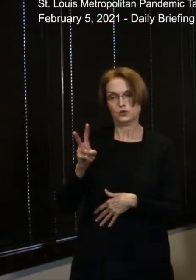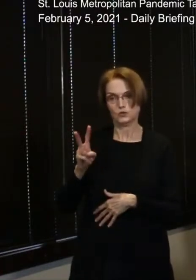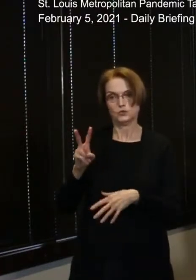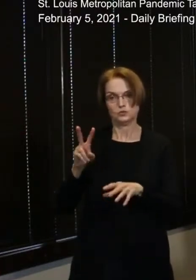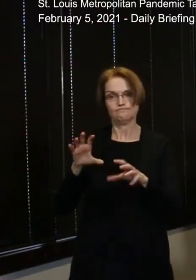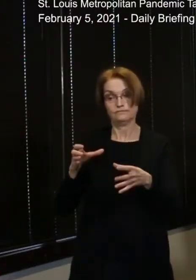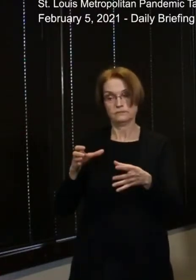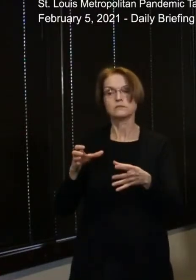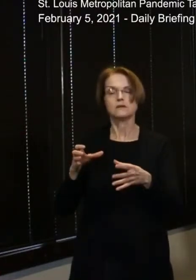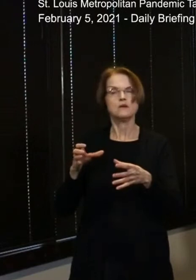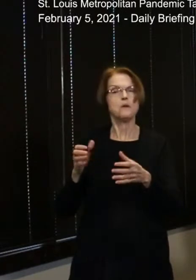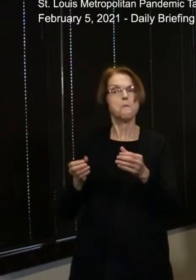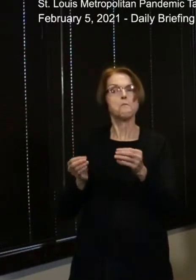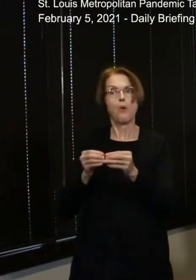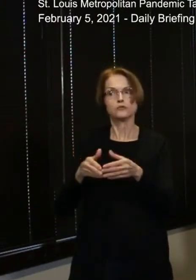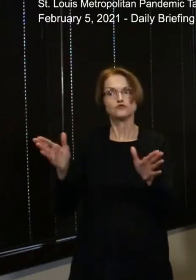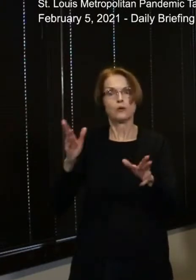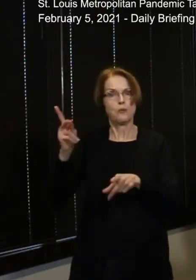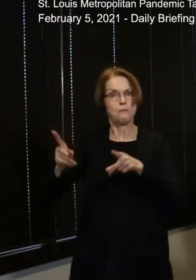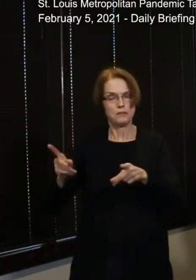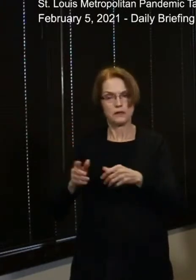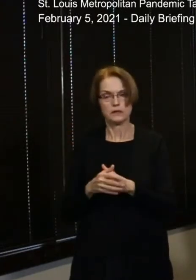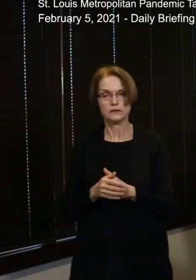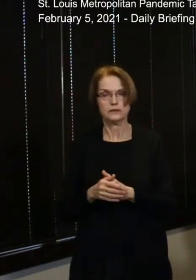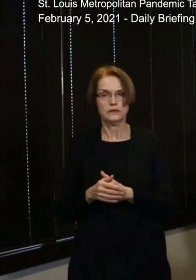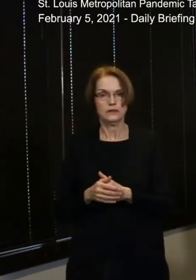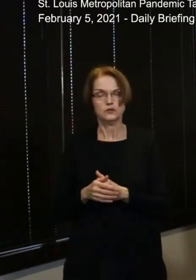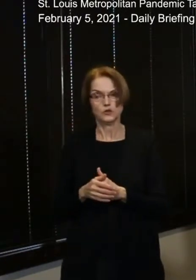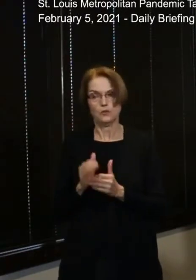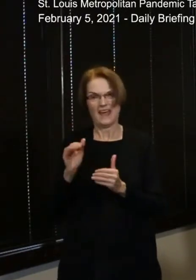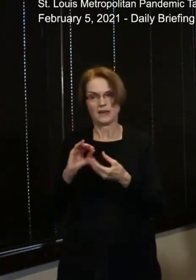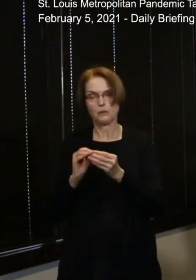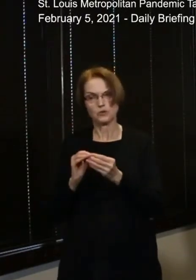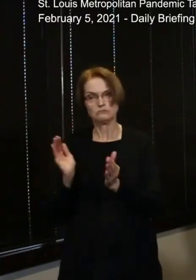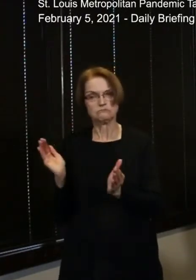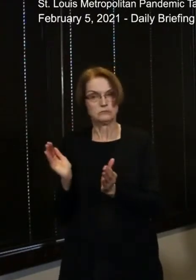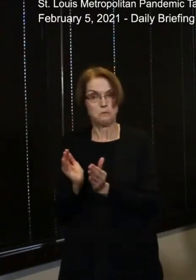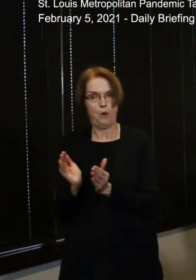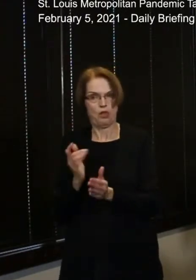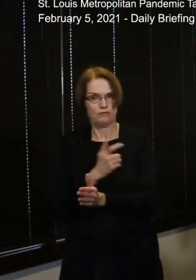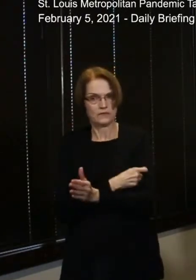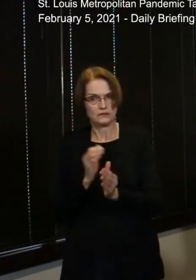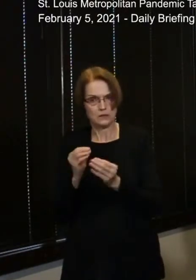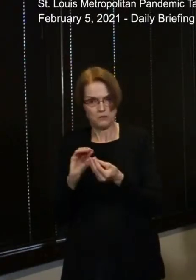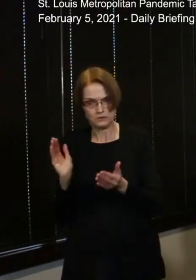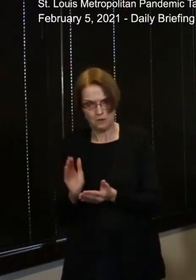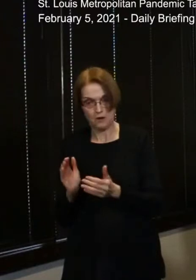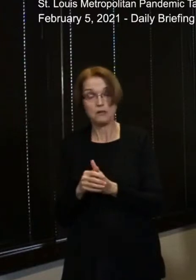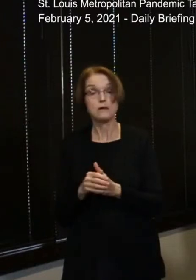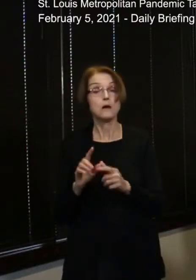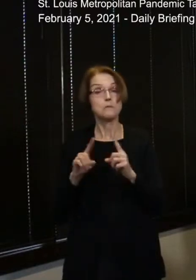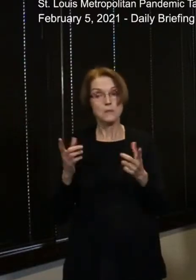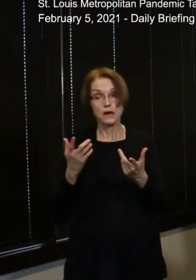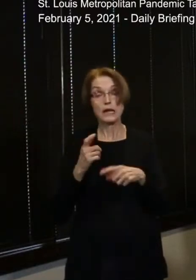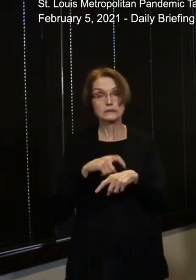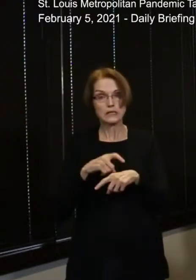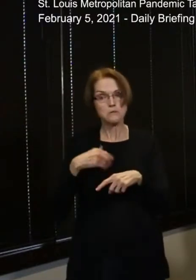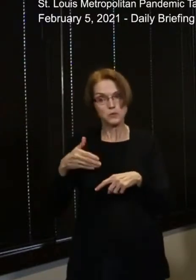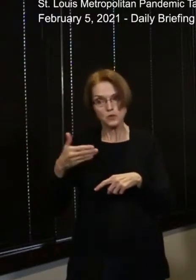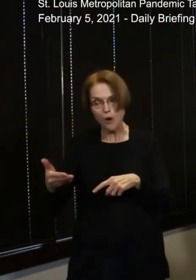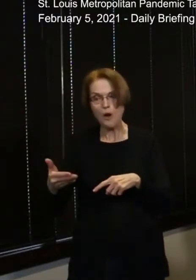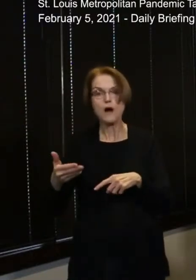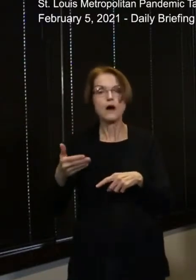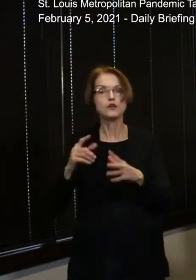very small contribution to this pie chart. Now, we believe as time goes on and we start collecting more data from the